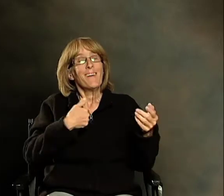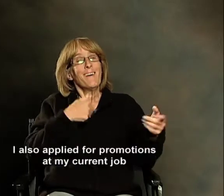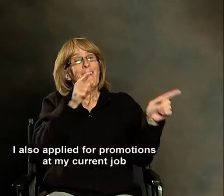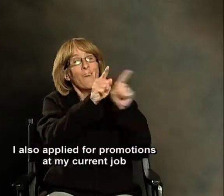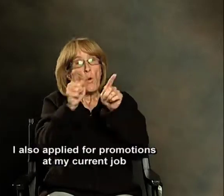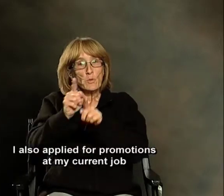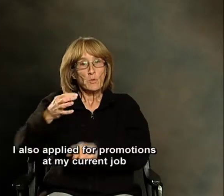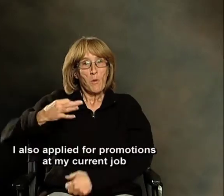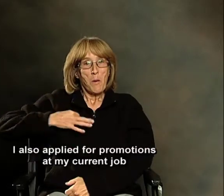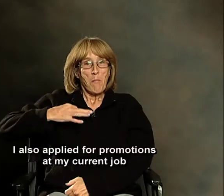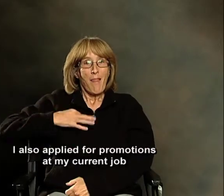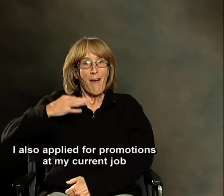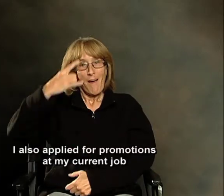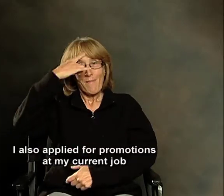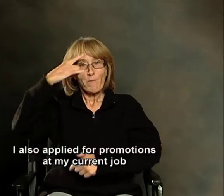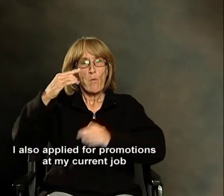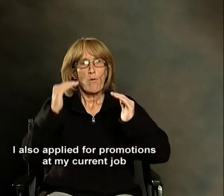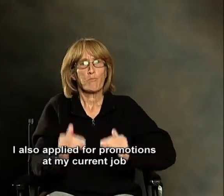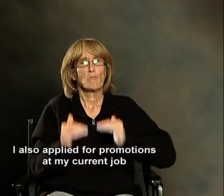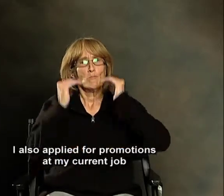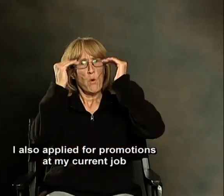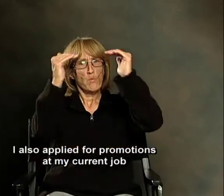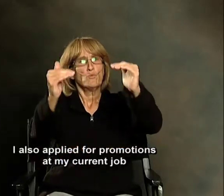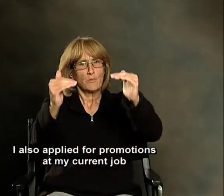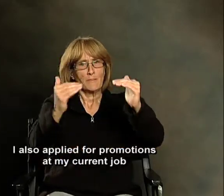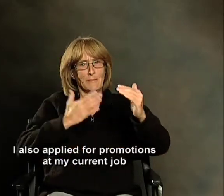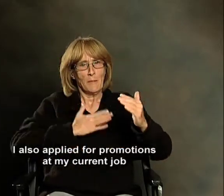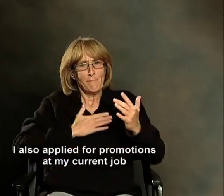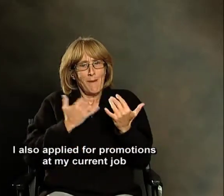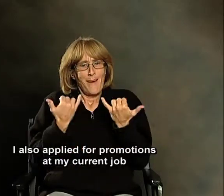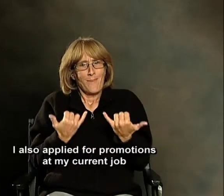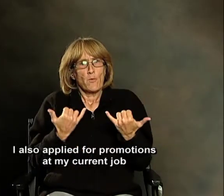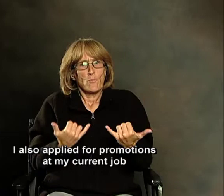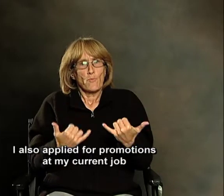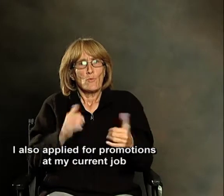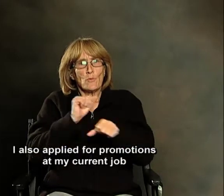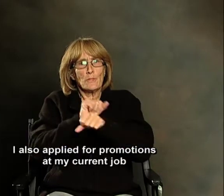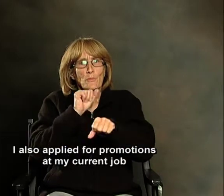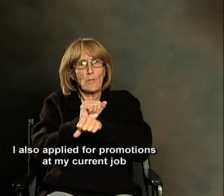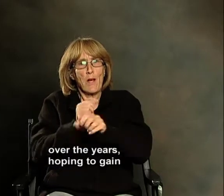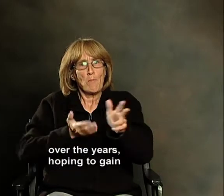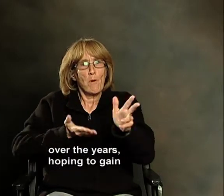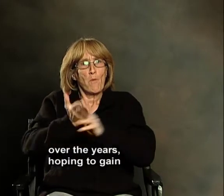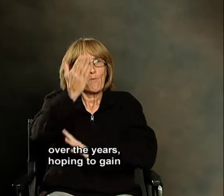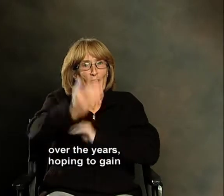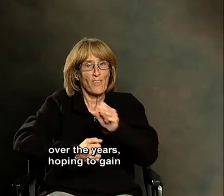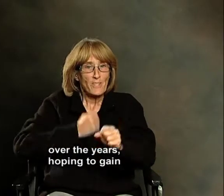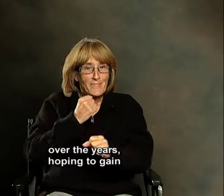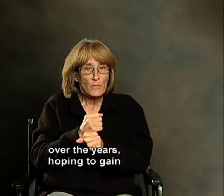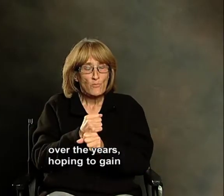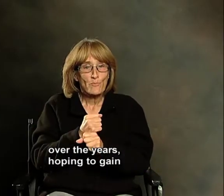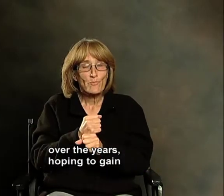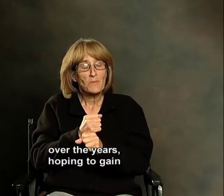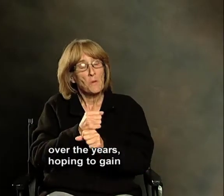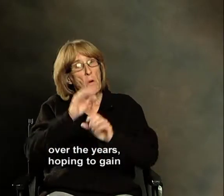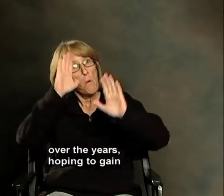I also applied for promotions at my current job. Over the years, hoping to